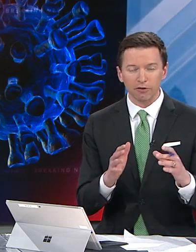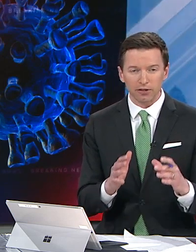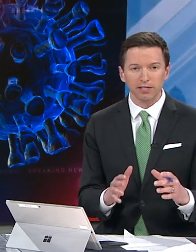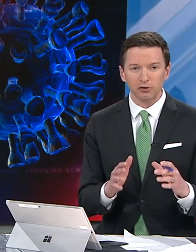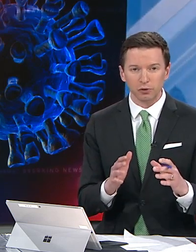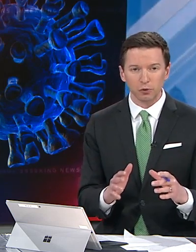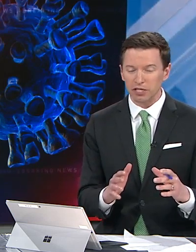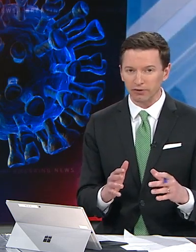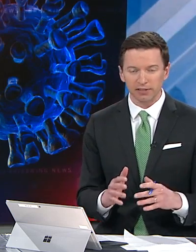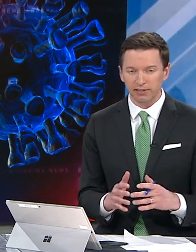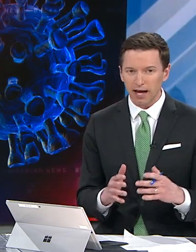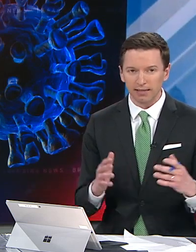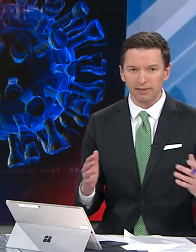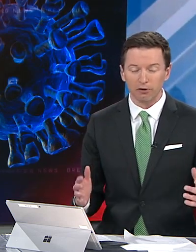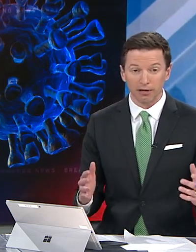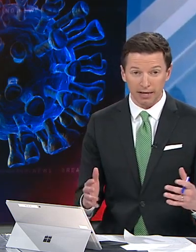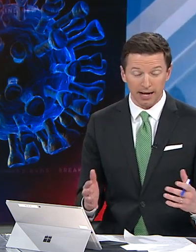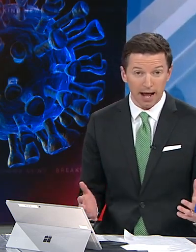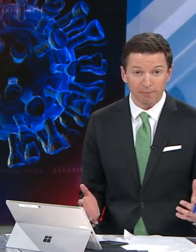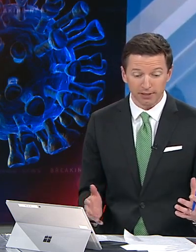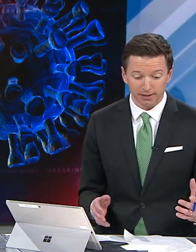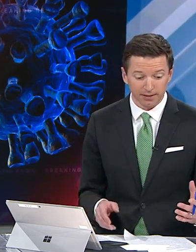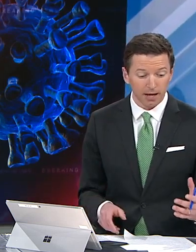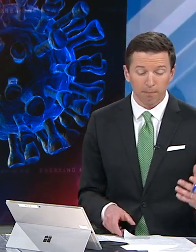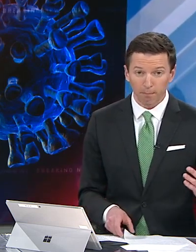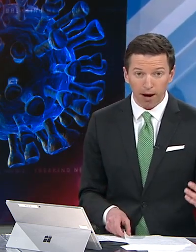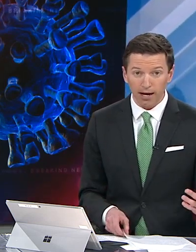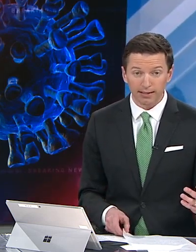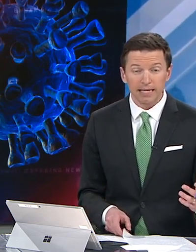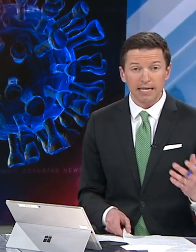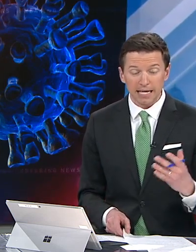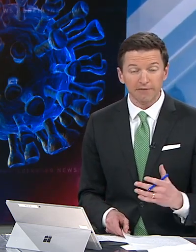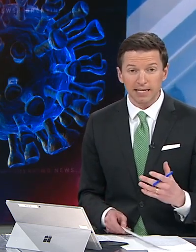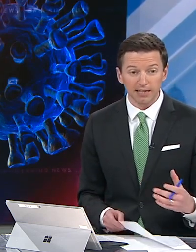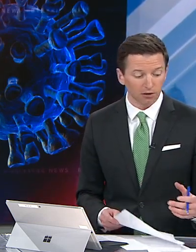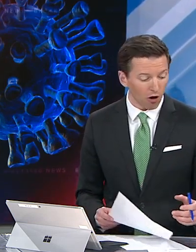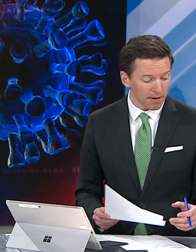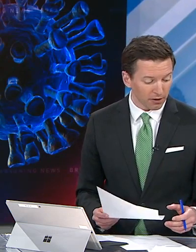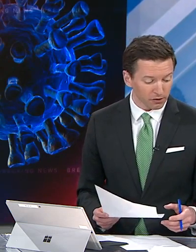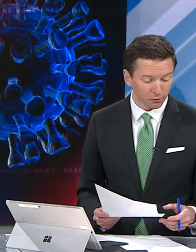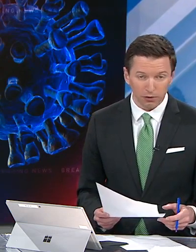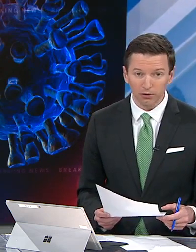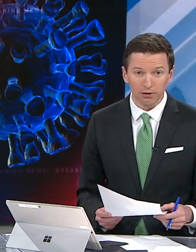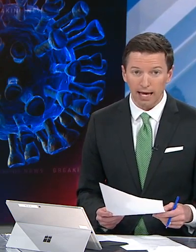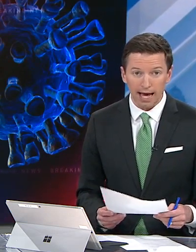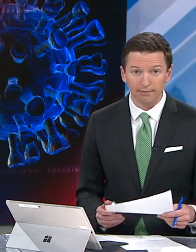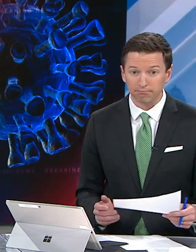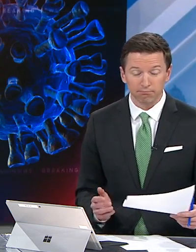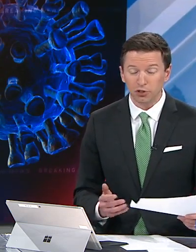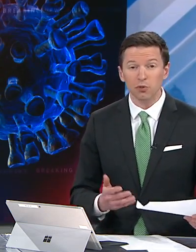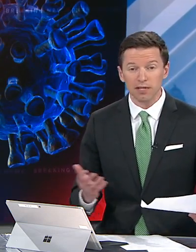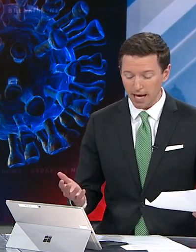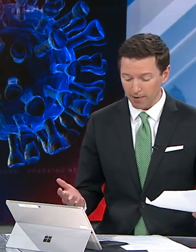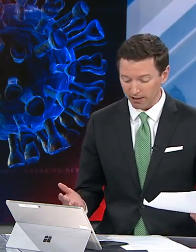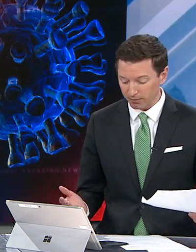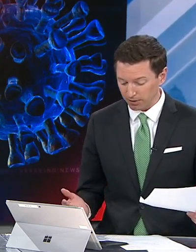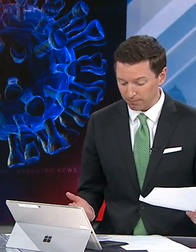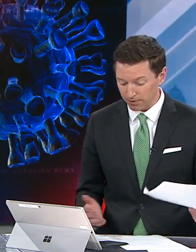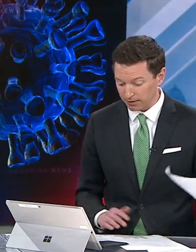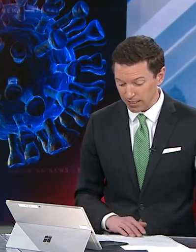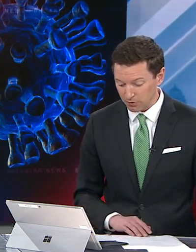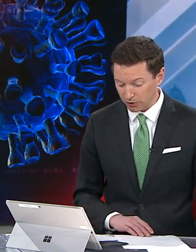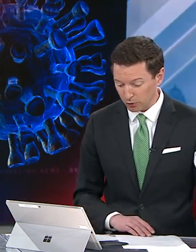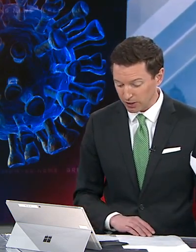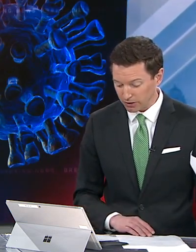counting for this school year. This is not considered an absence, but if needed, lawmakers would look at doing that,